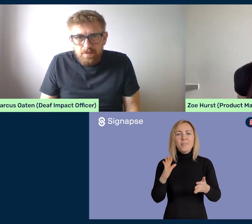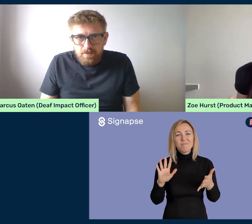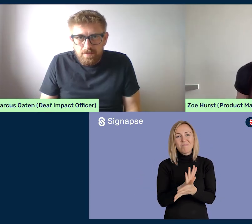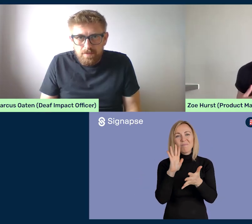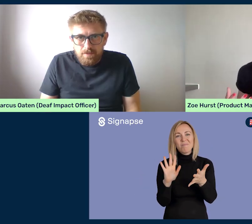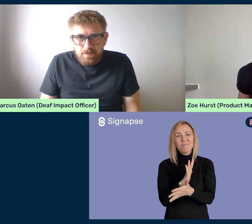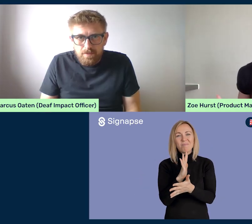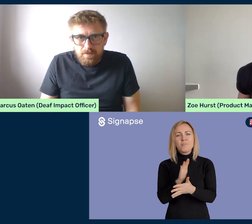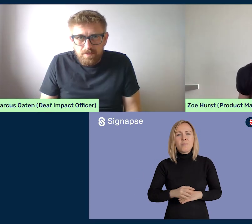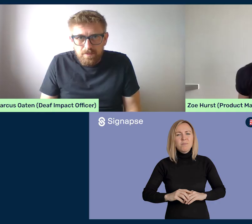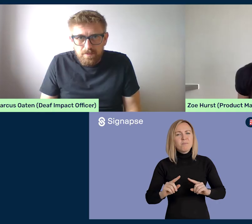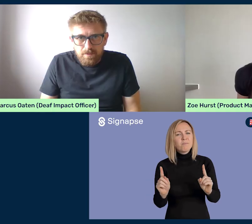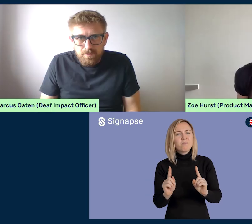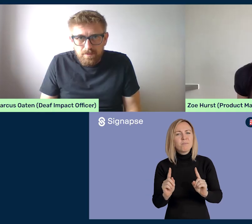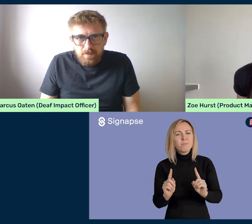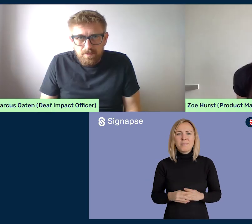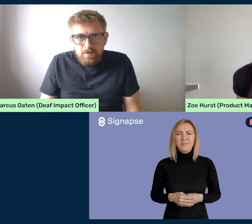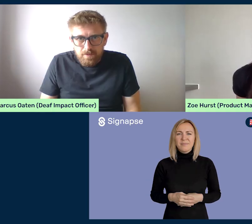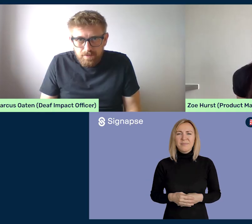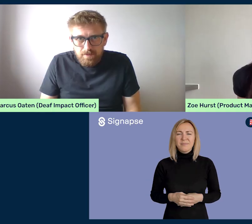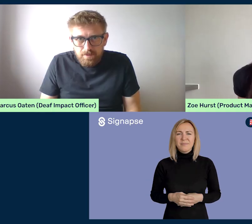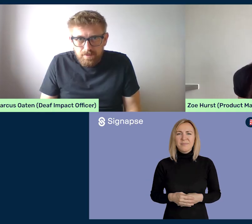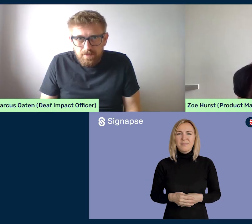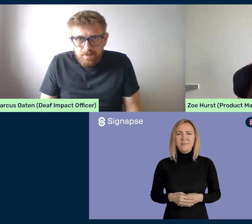be used in more comfortable environments?